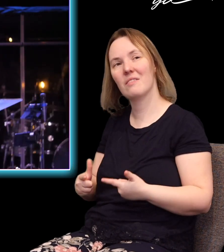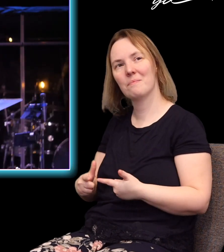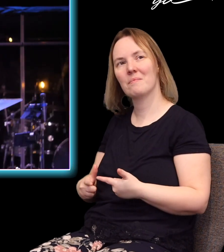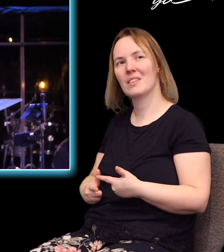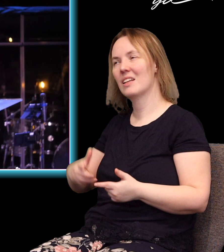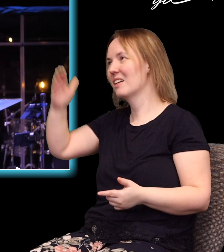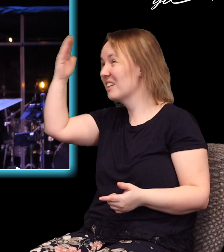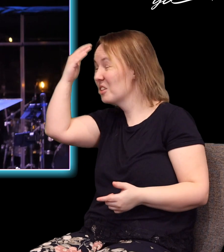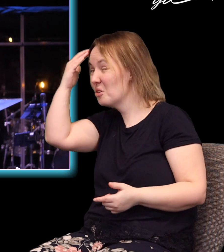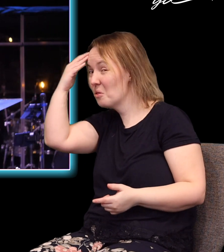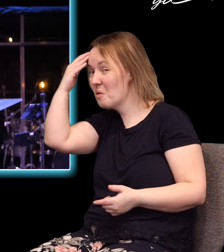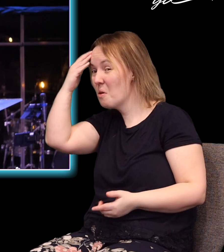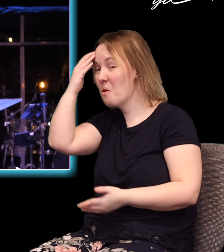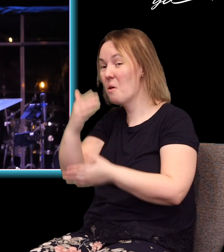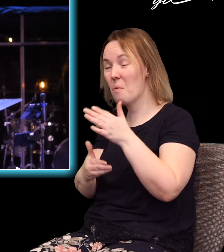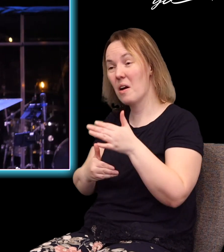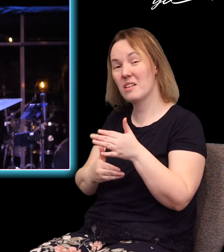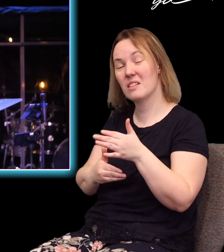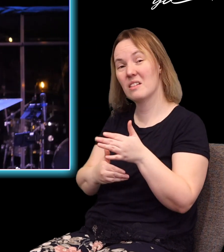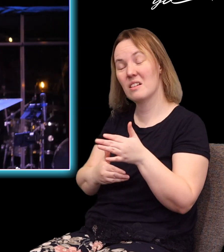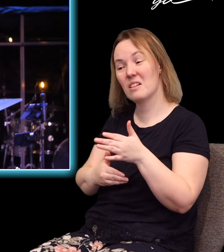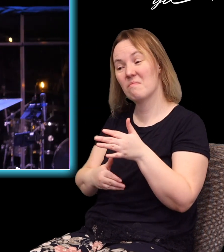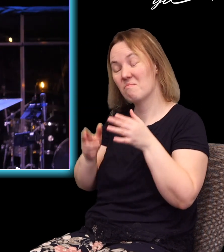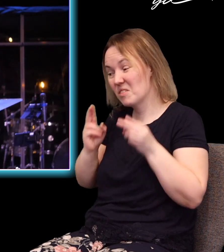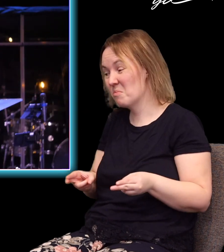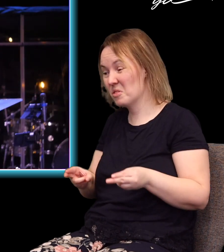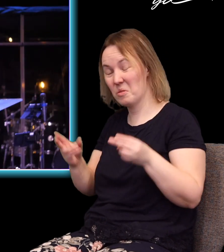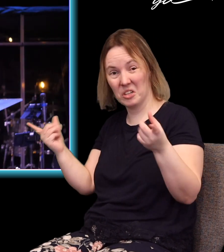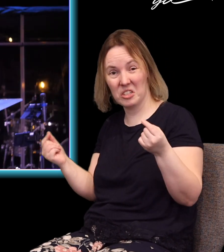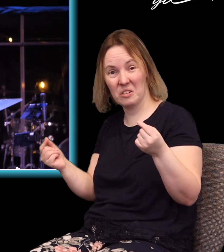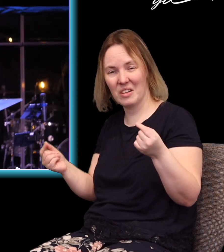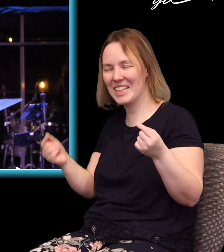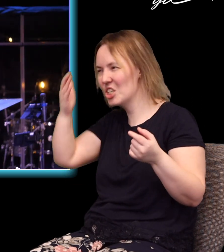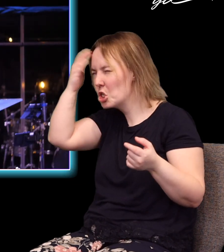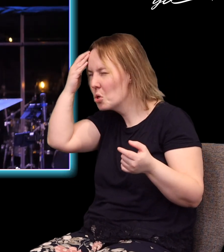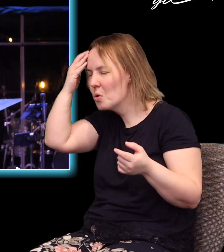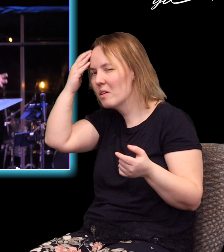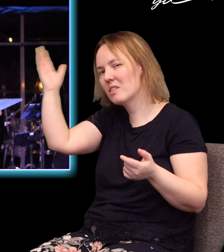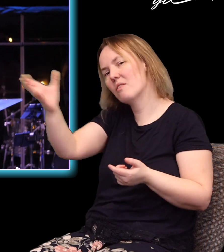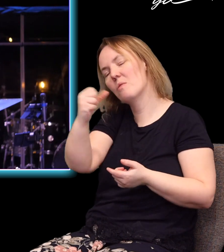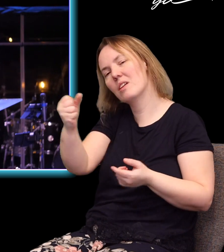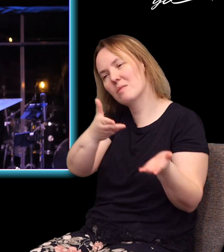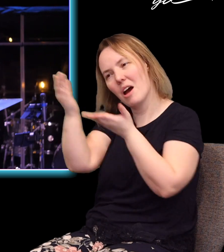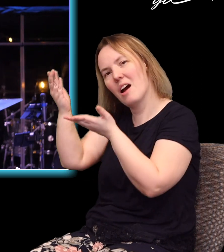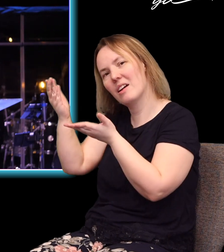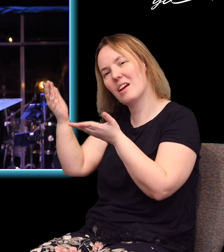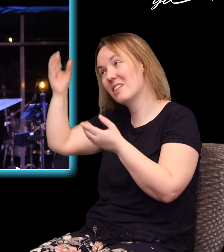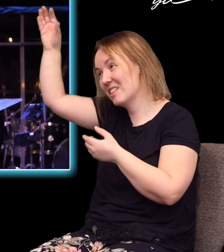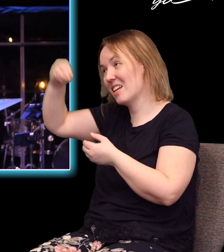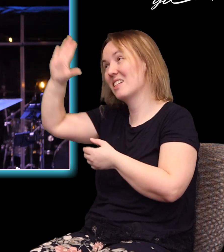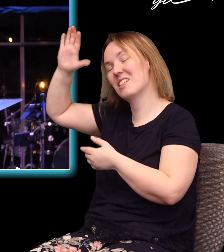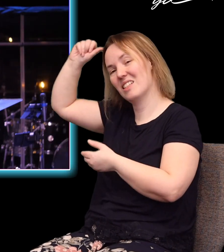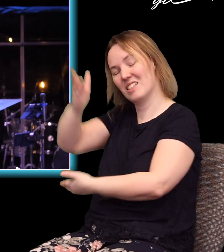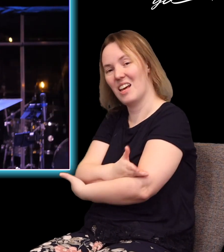all-knowing, he knew exactly what mankind was going to do. He knew he was going to have to win us back. He knew he'd have to send his son to die in